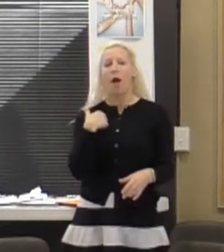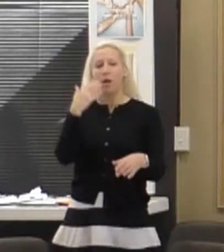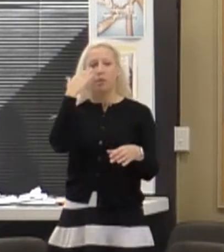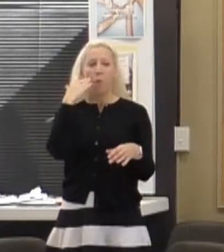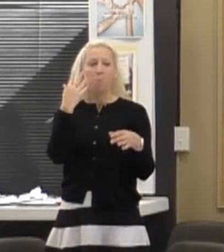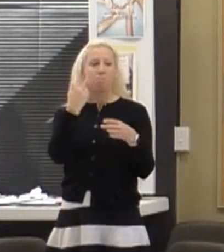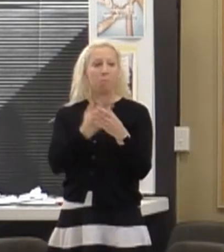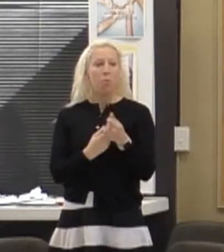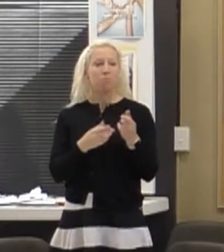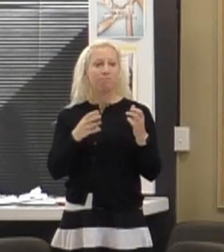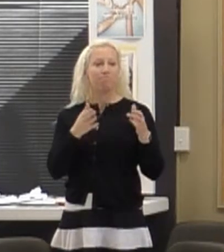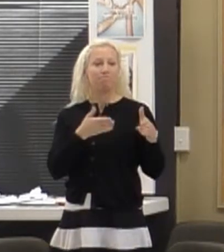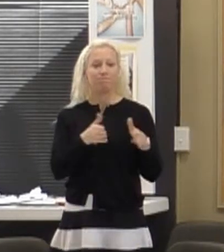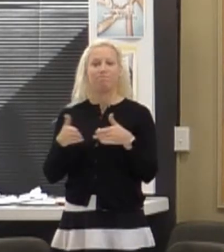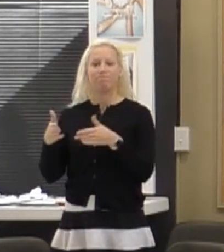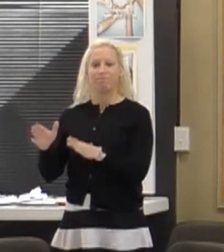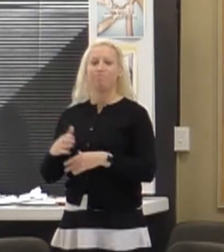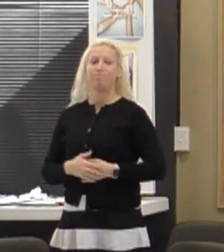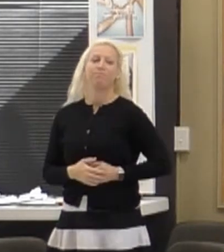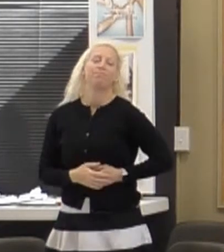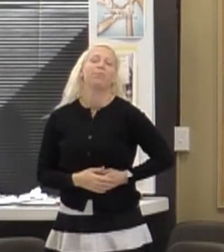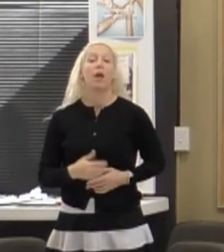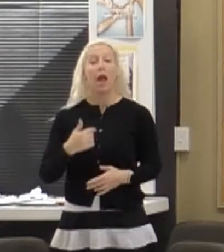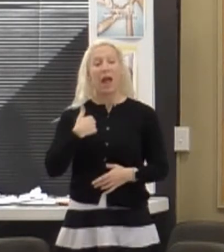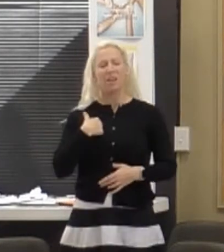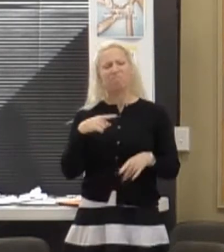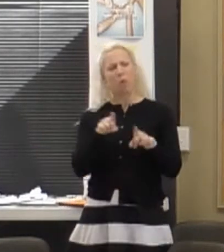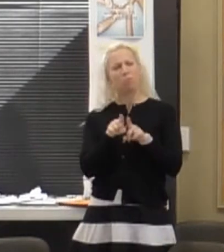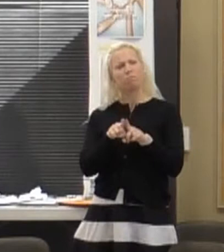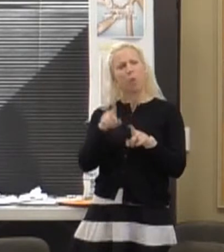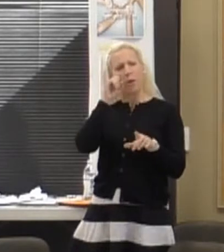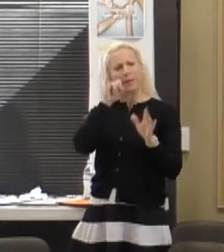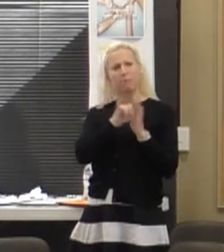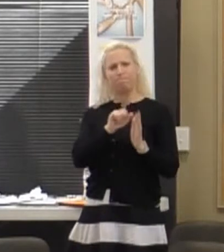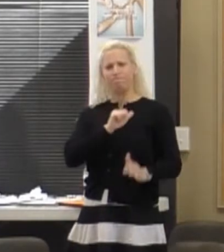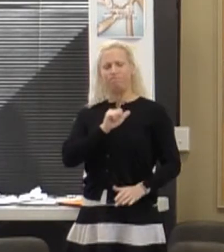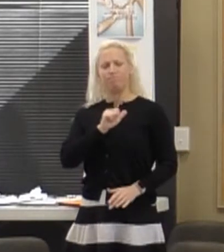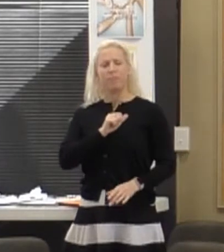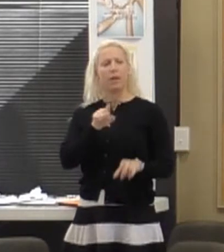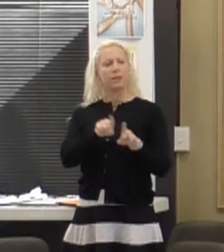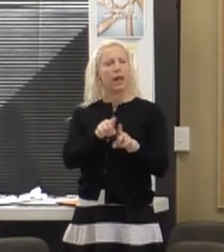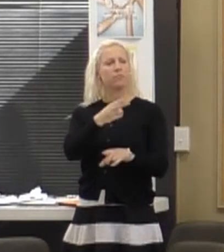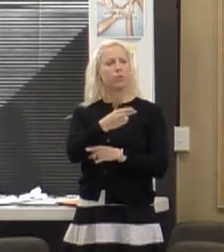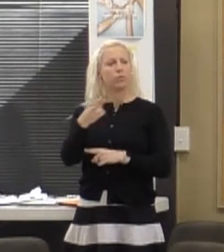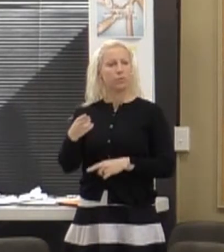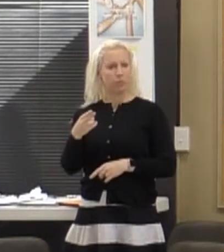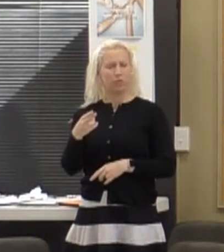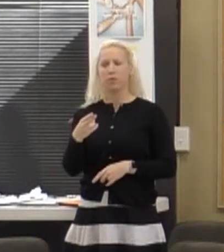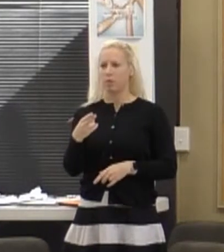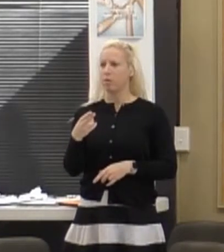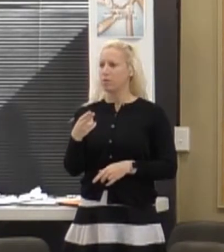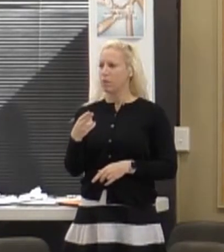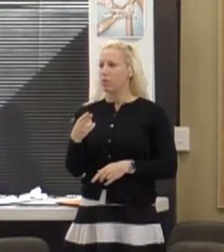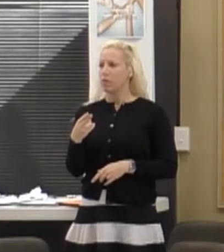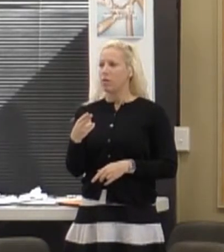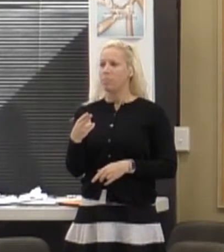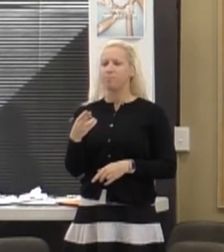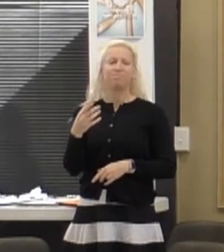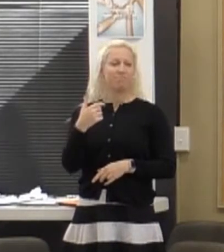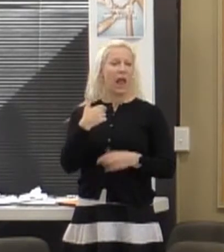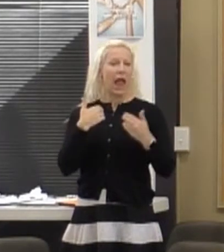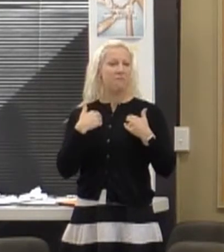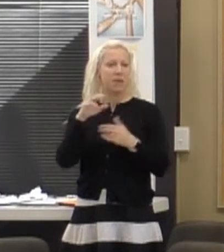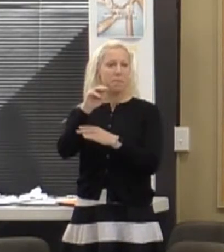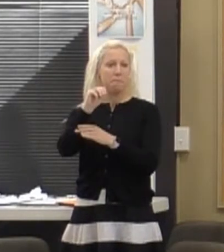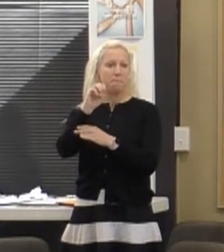Disabilities Act. So I am very familiar and can approach this from both perspectives. I identify myself as hard